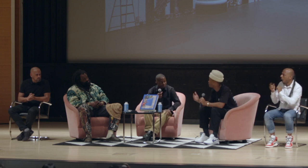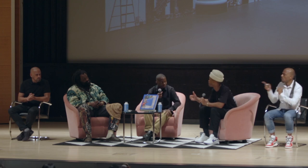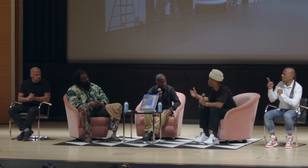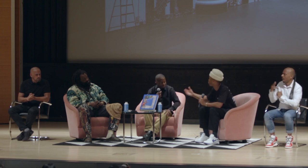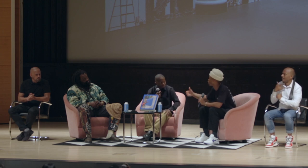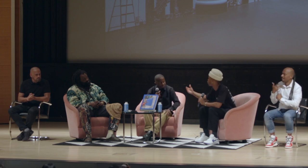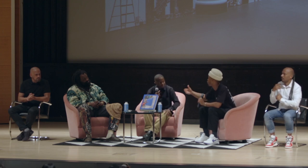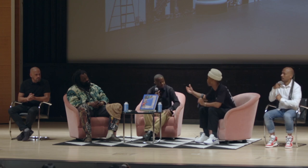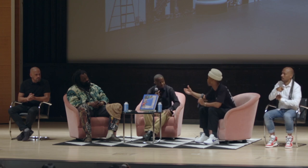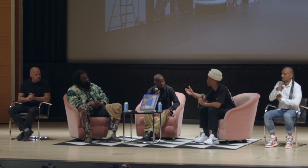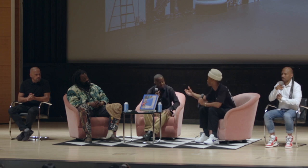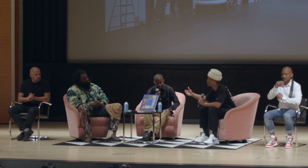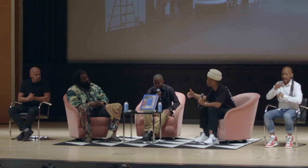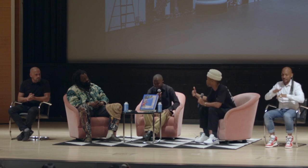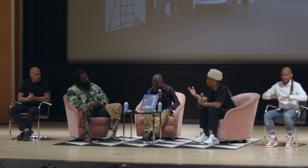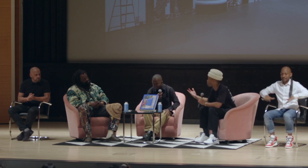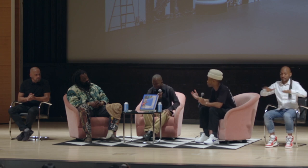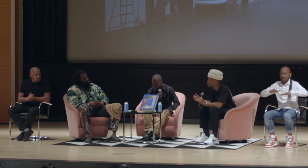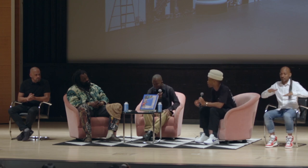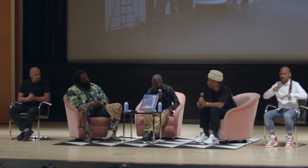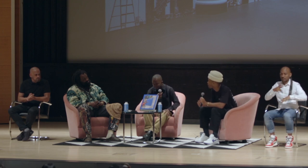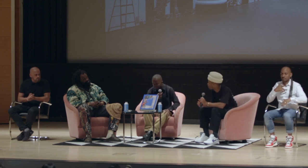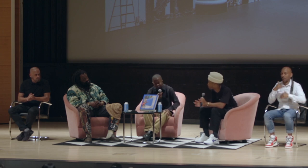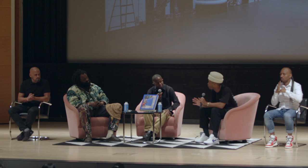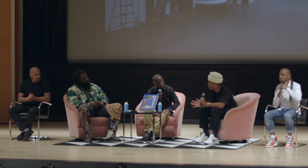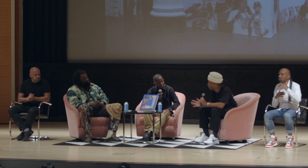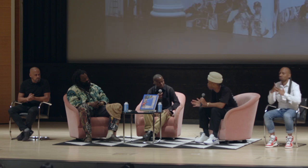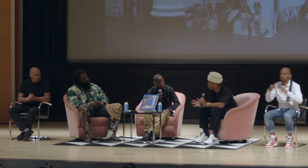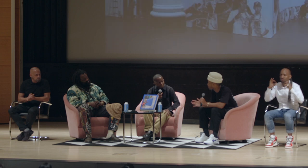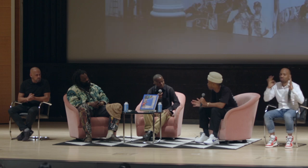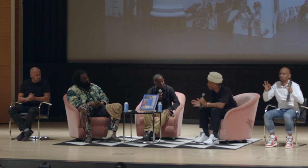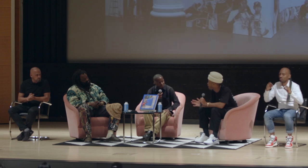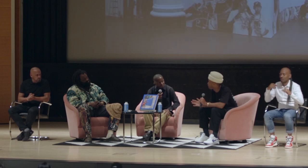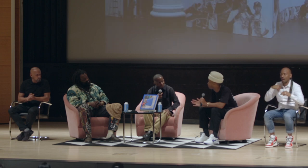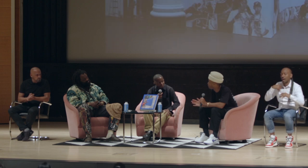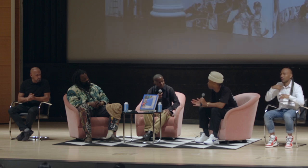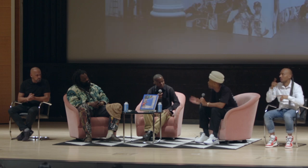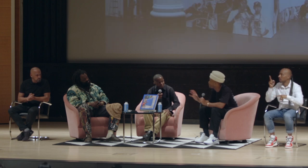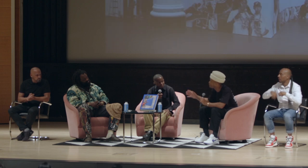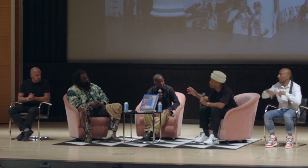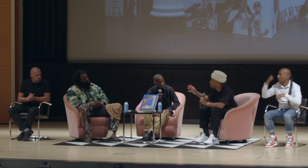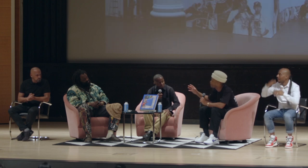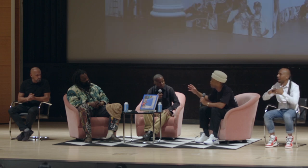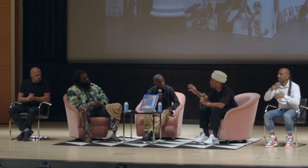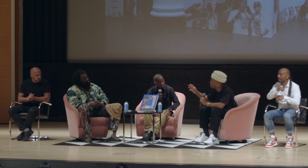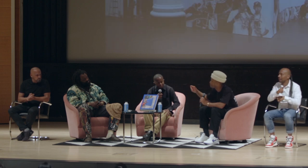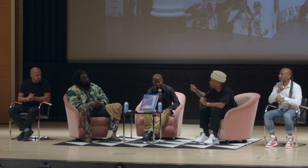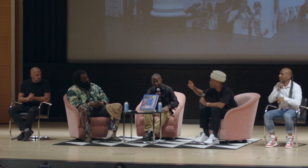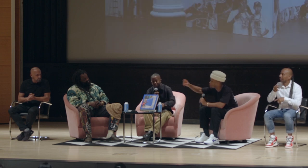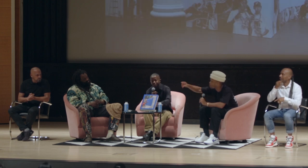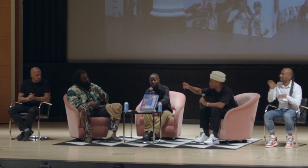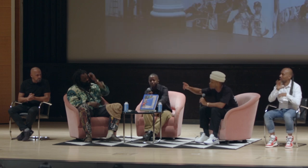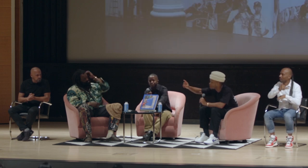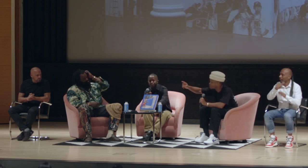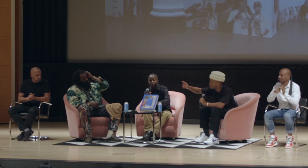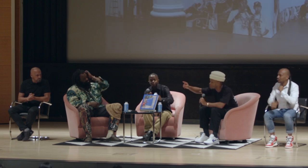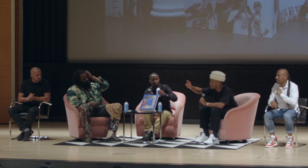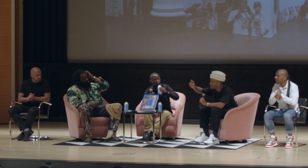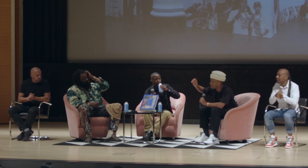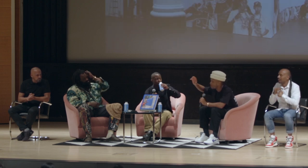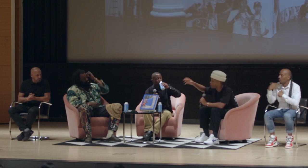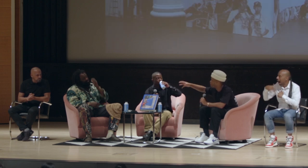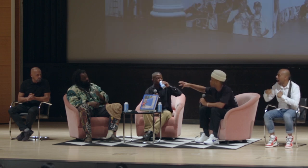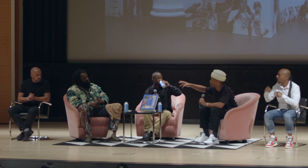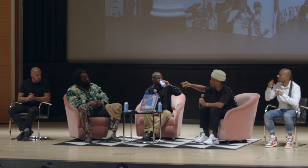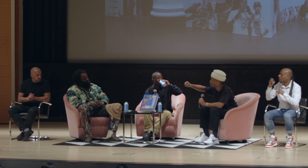of space to where you wanted it to be, and you just sort of said, I can't believe he did that shit. Meaning, like, you know, there's a work in the